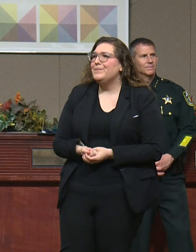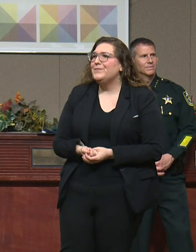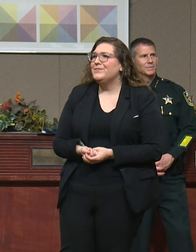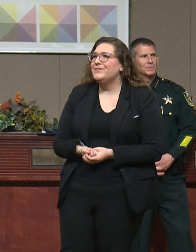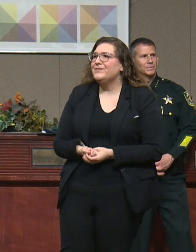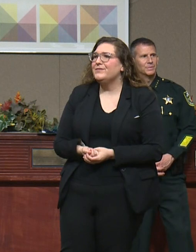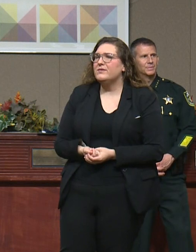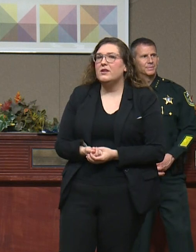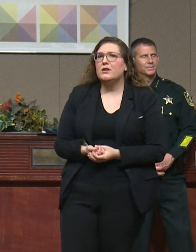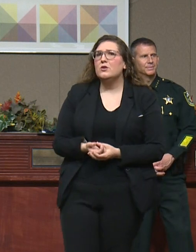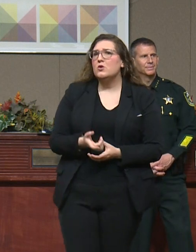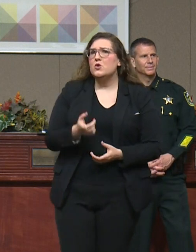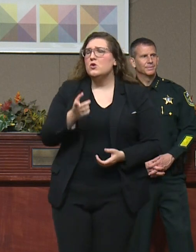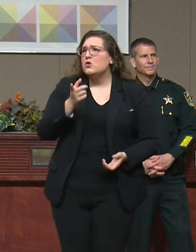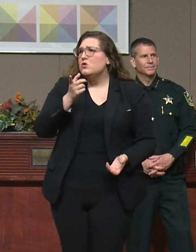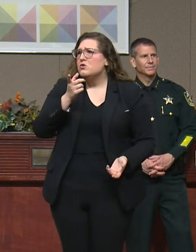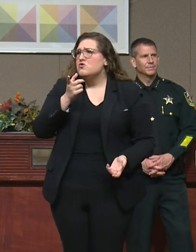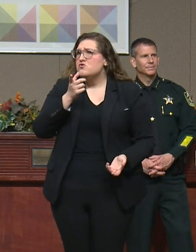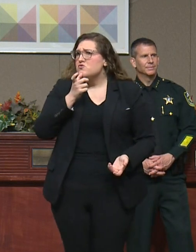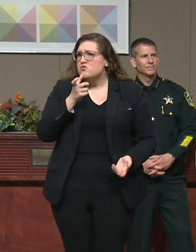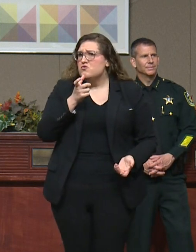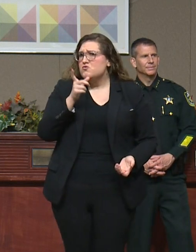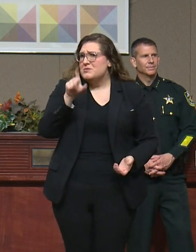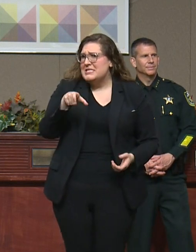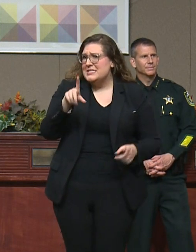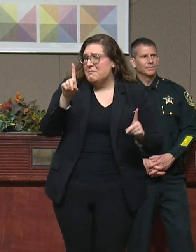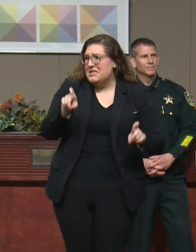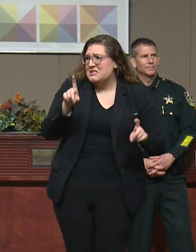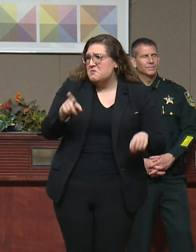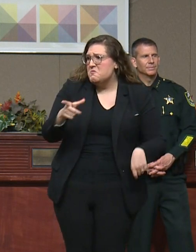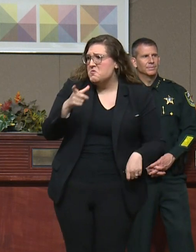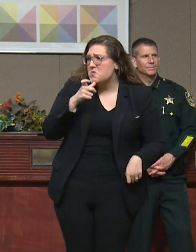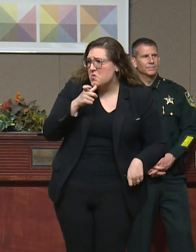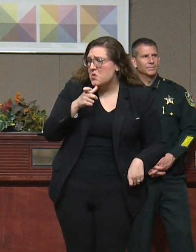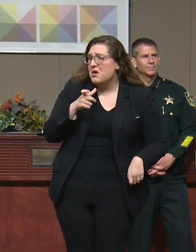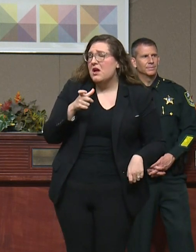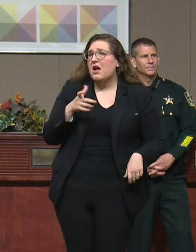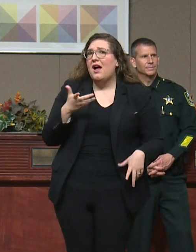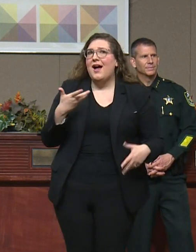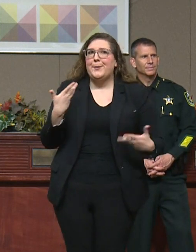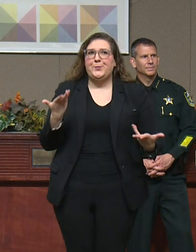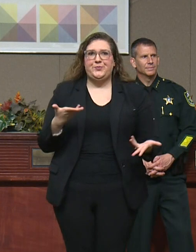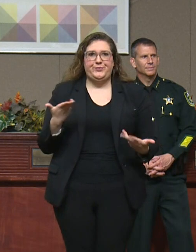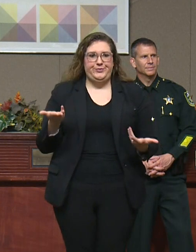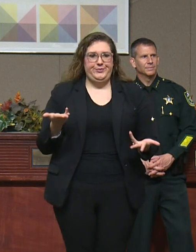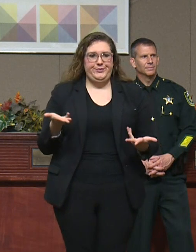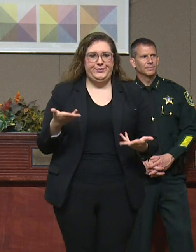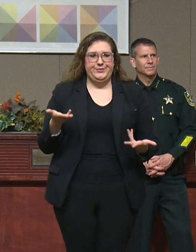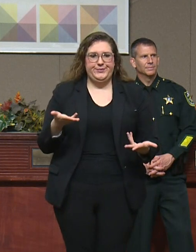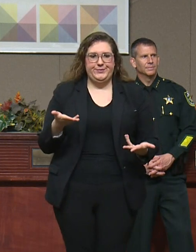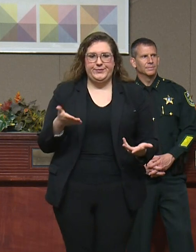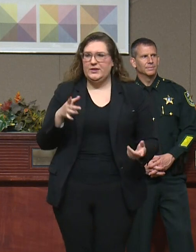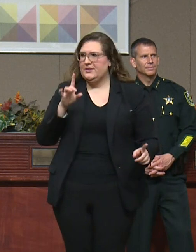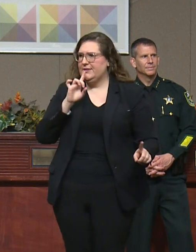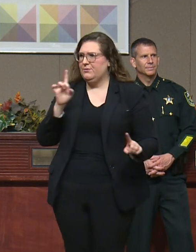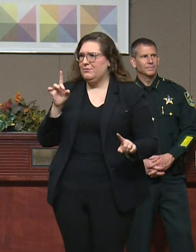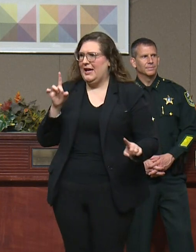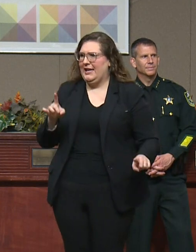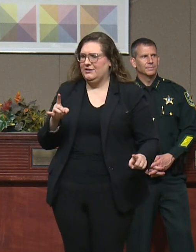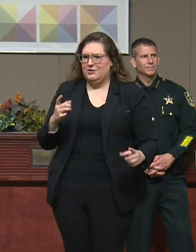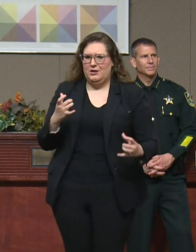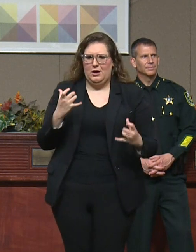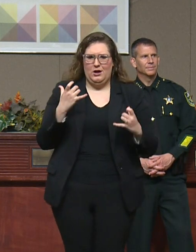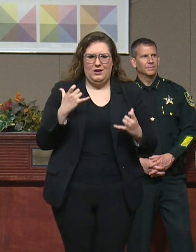Who would like to be tested? So now that we're moving another mode of the pandemic